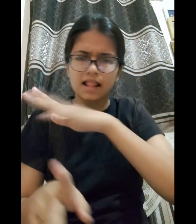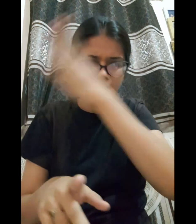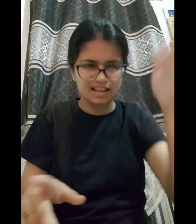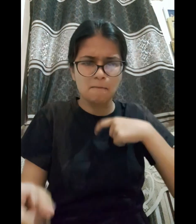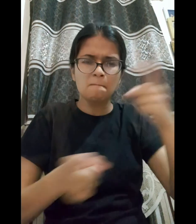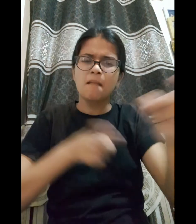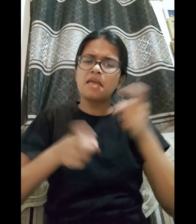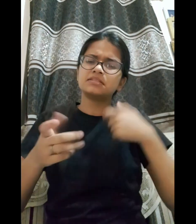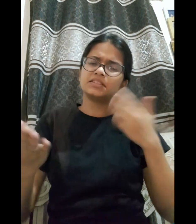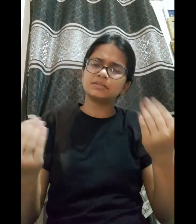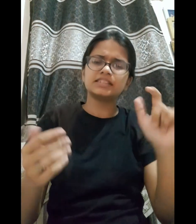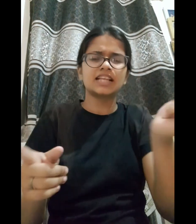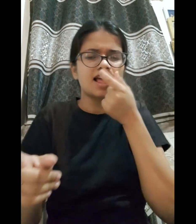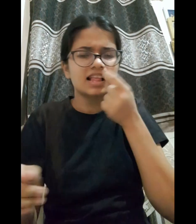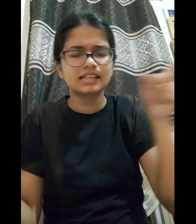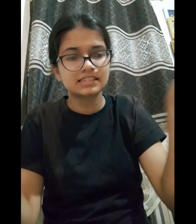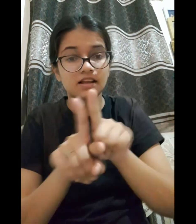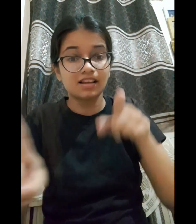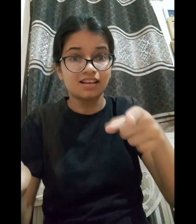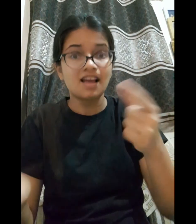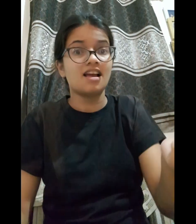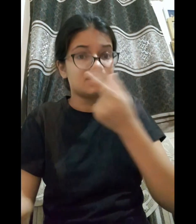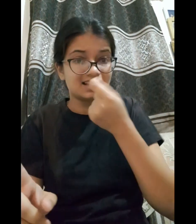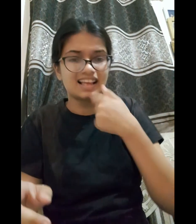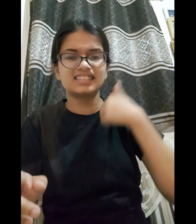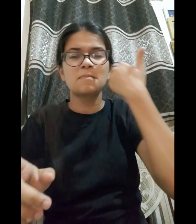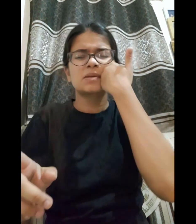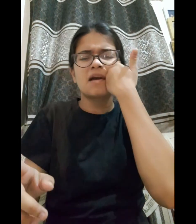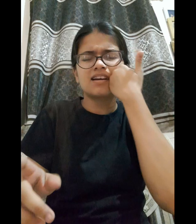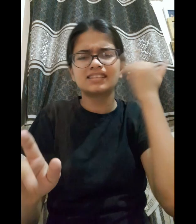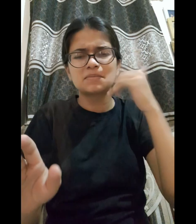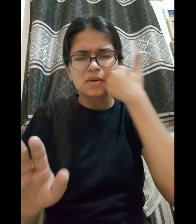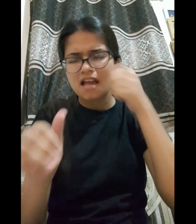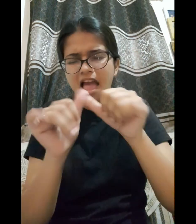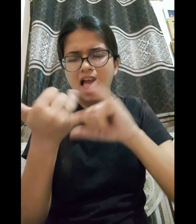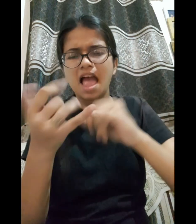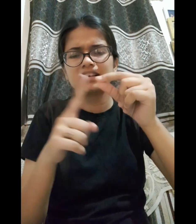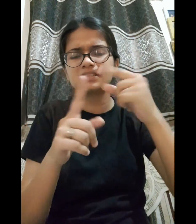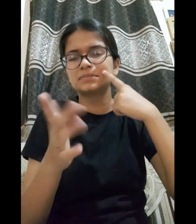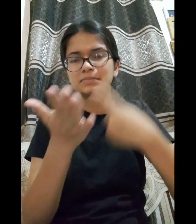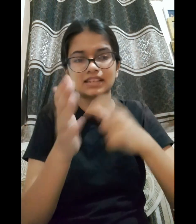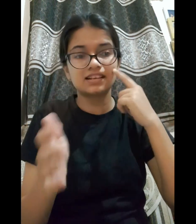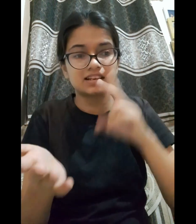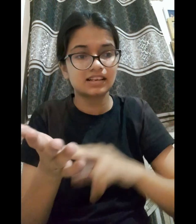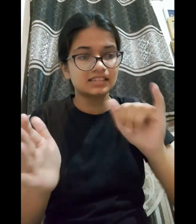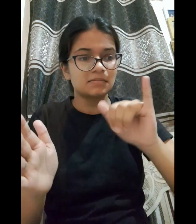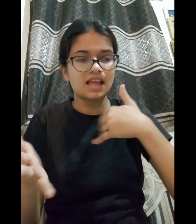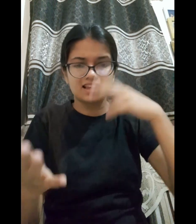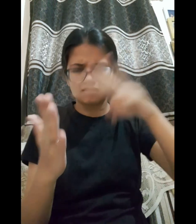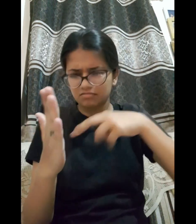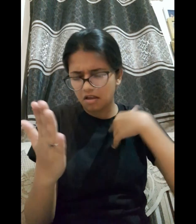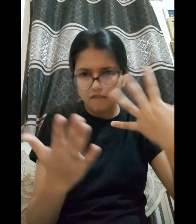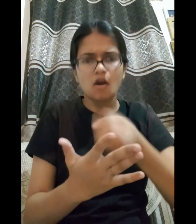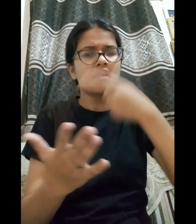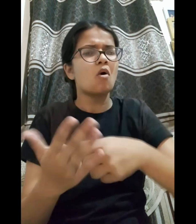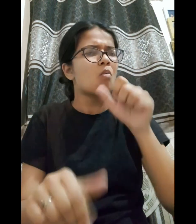aspirin. Please remember, it doesn't work. To the best of my readings that I have found, it doesn't work. Why?